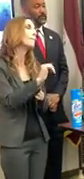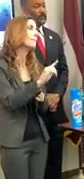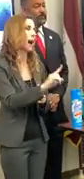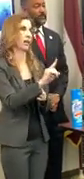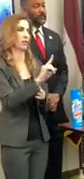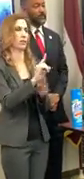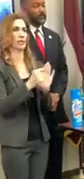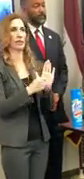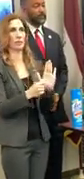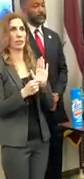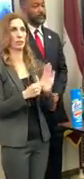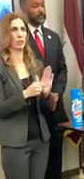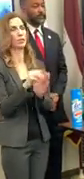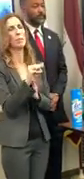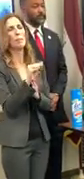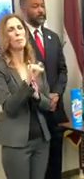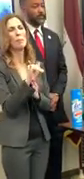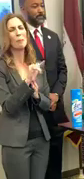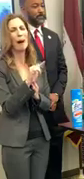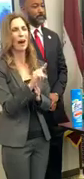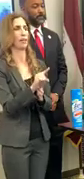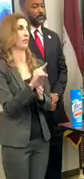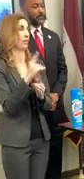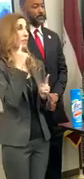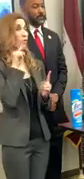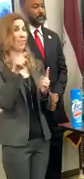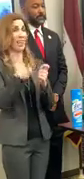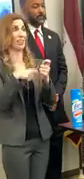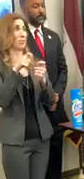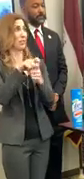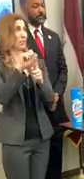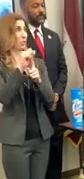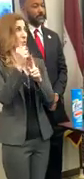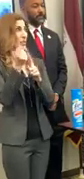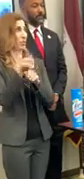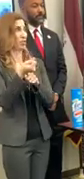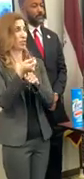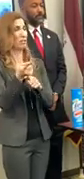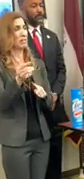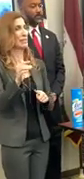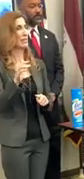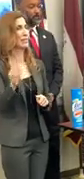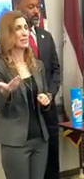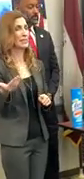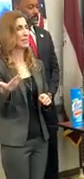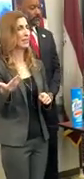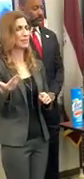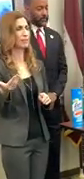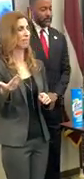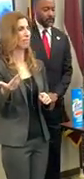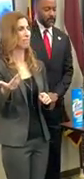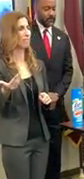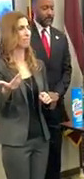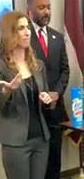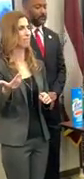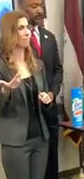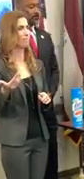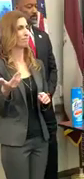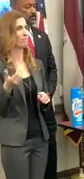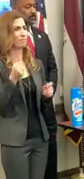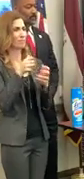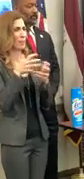symptoms. Even more importantly, for this specific situation, there does not seem to be nearly as